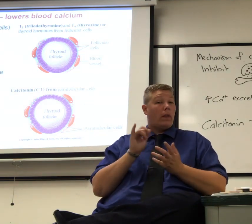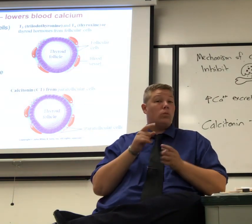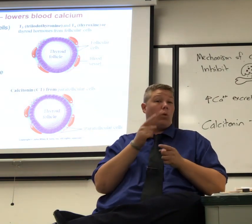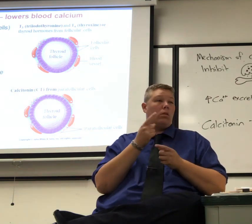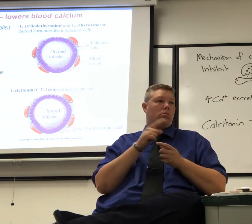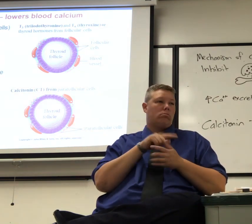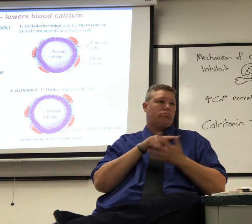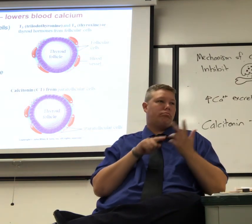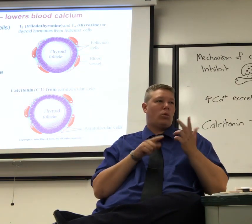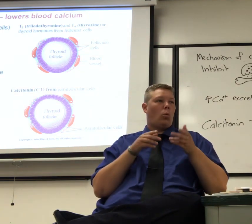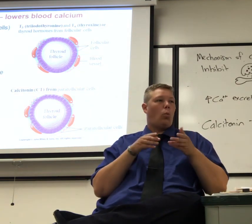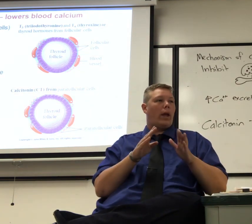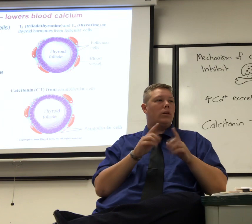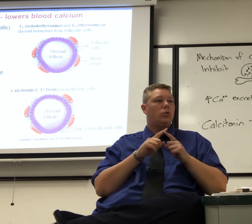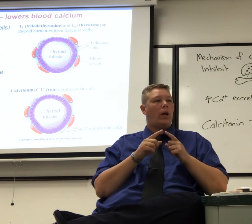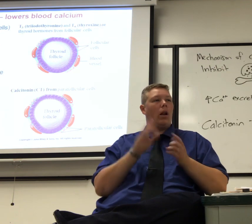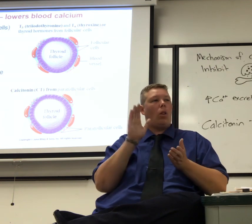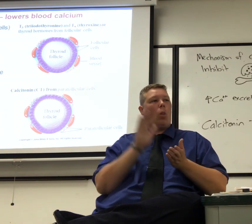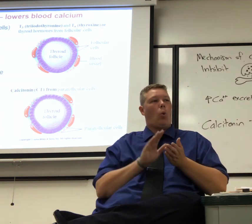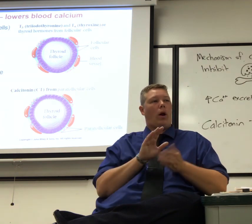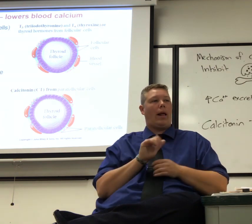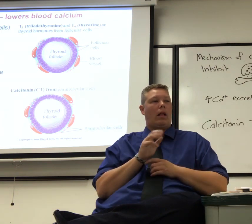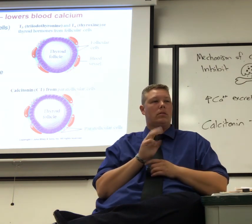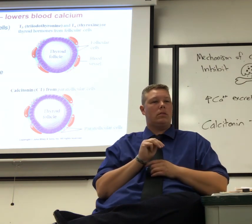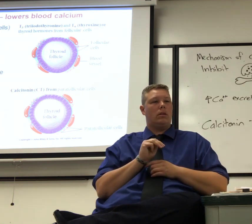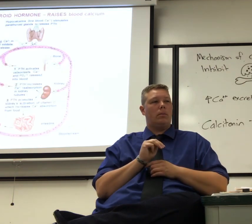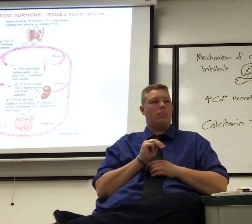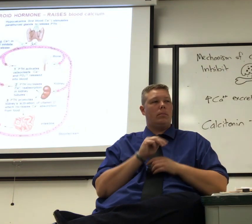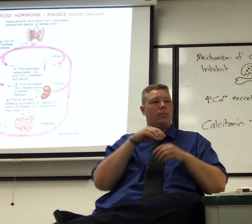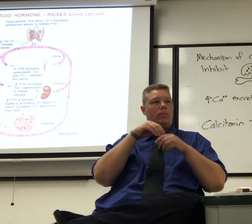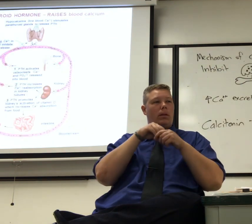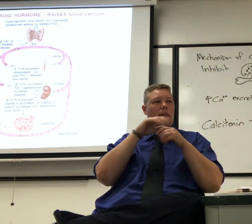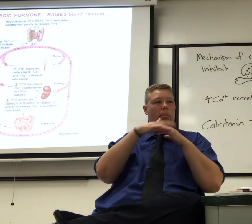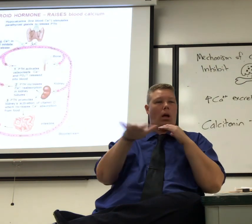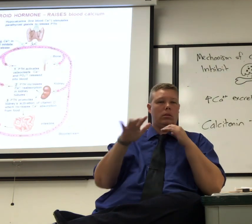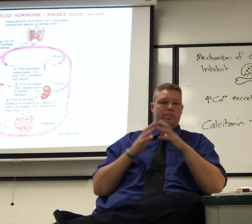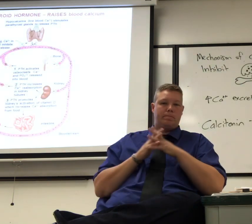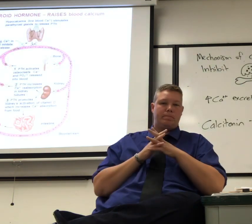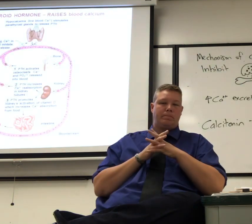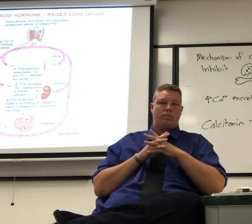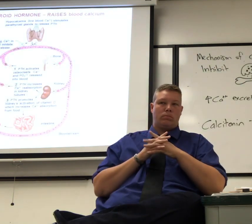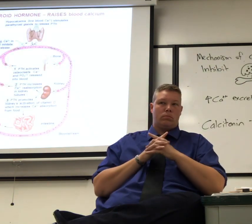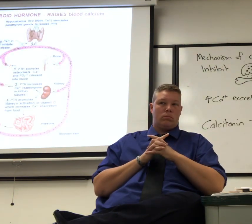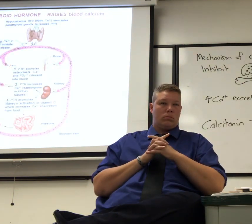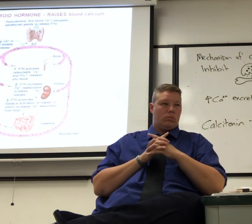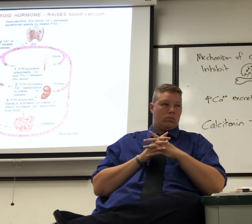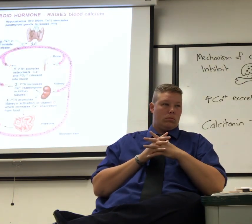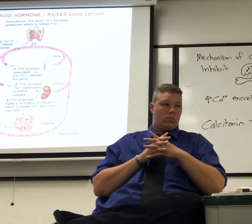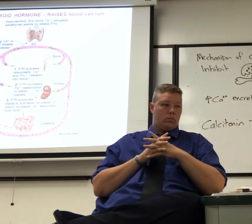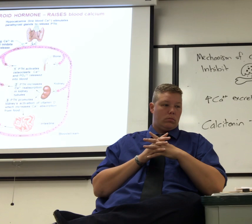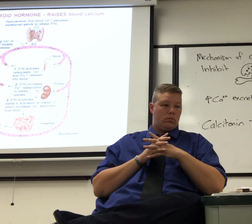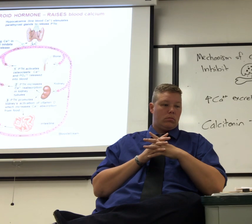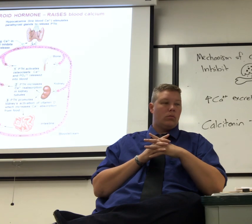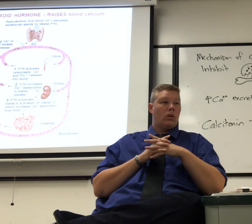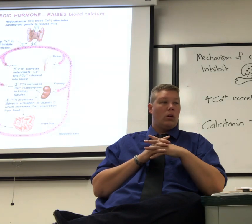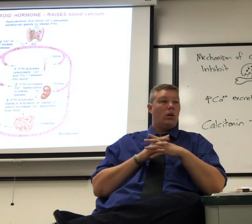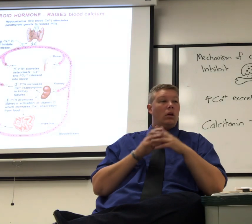won't reabsorb it. Okay? So all those are ways that this hormone can lower the blood